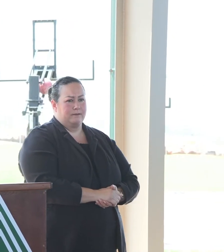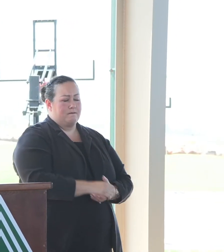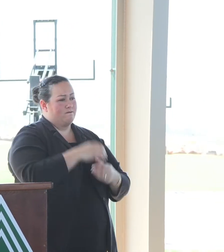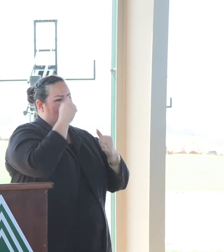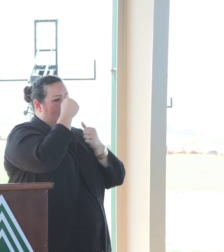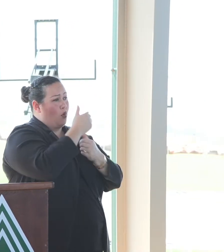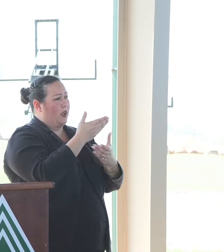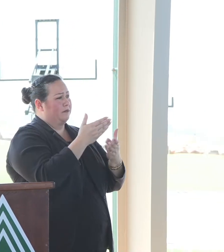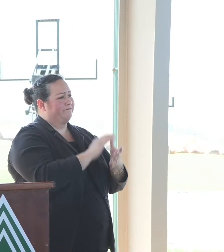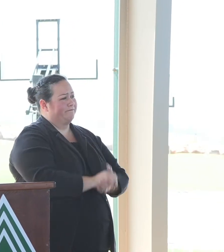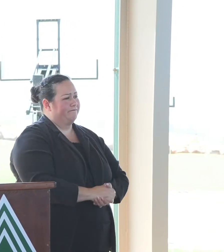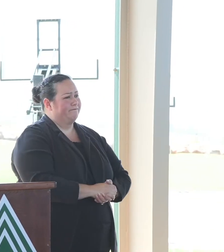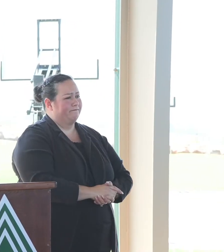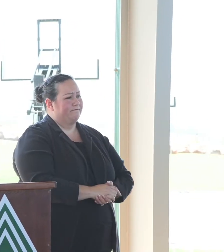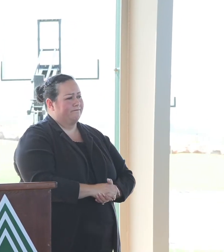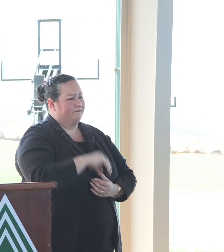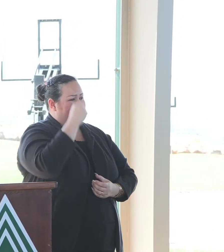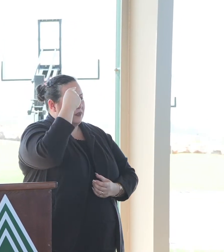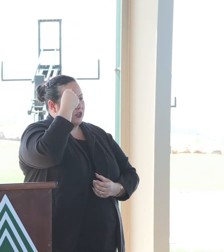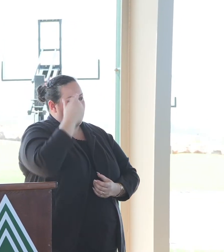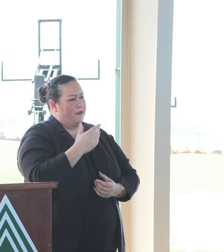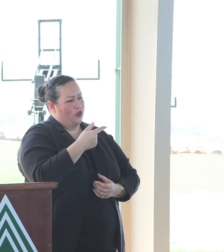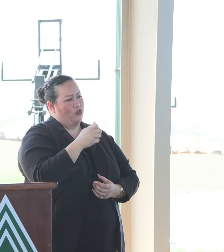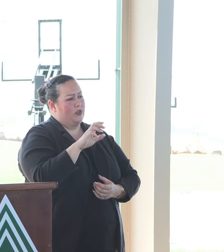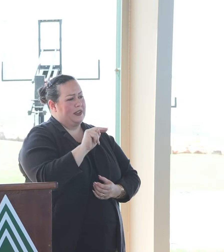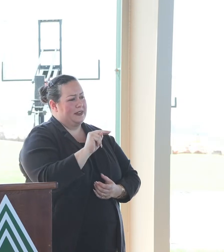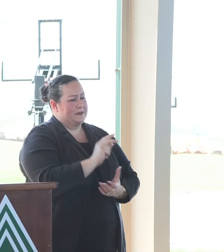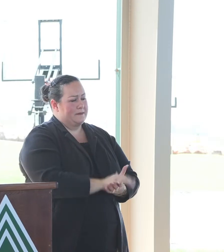Aloha. Governor Green,